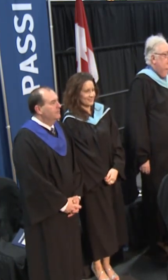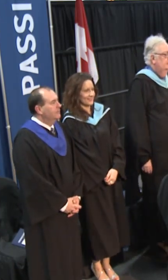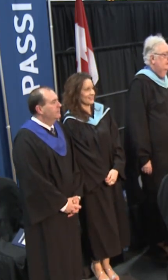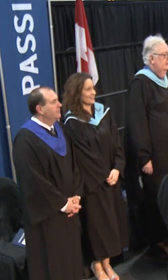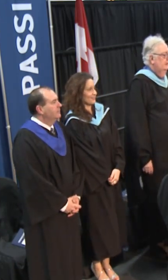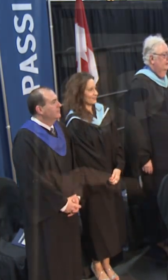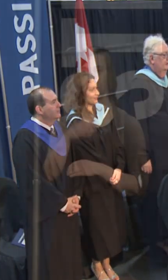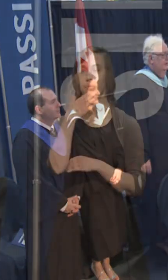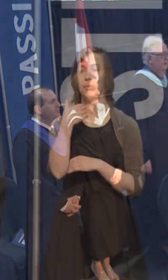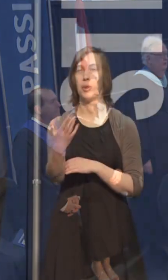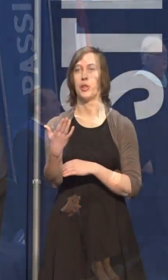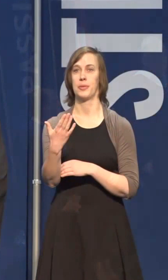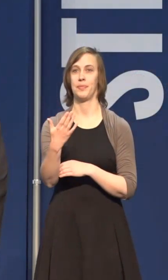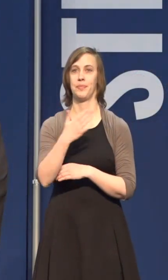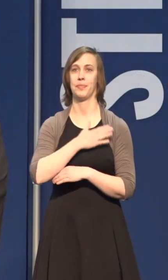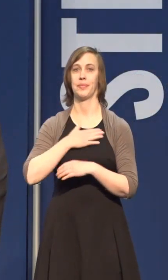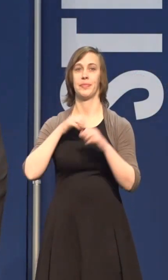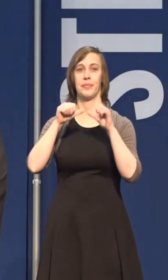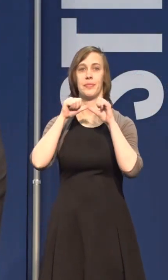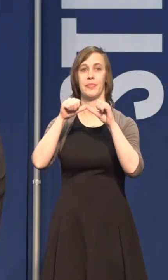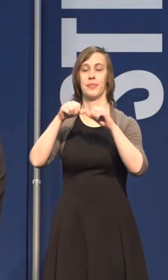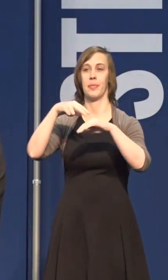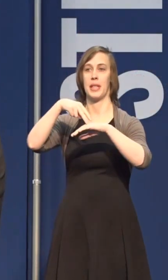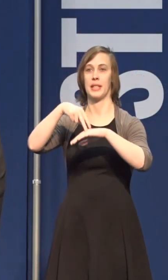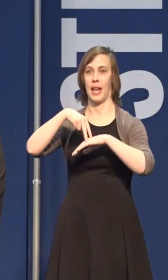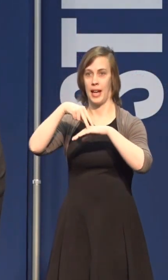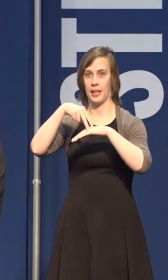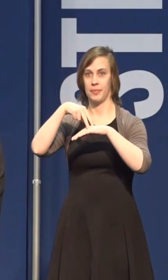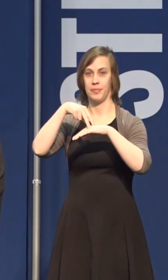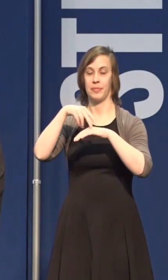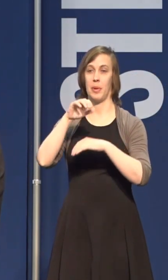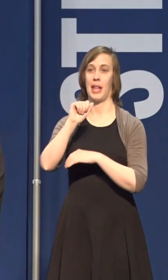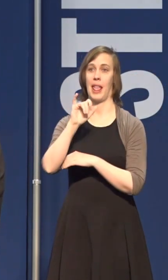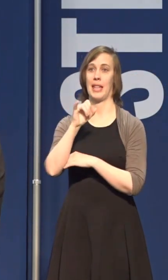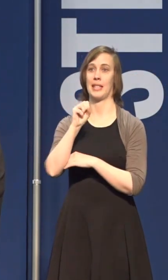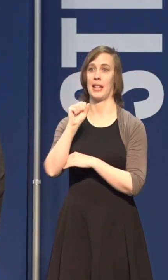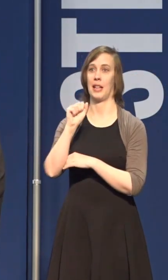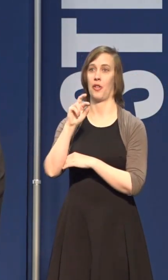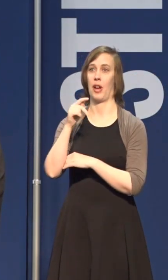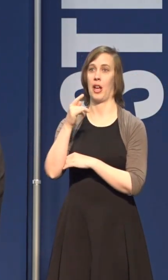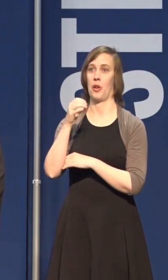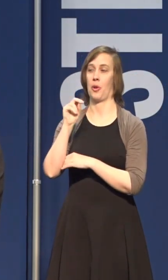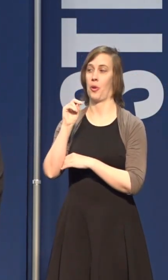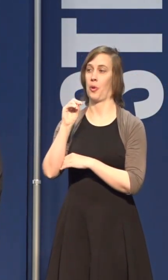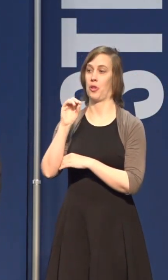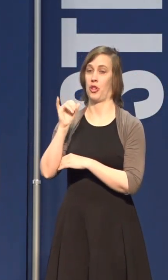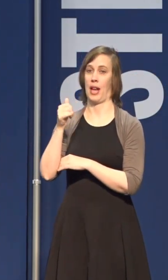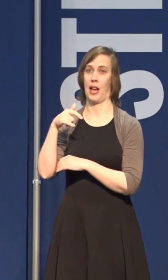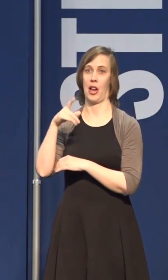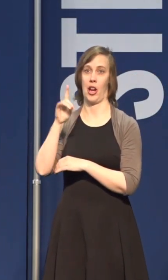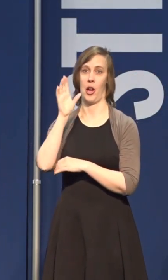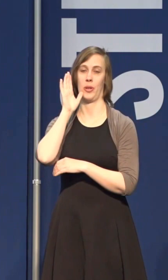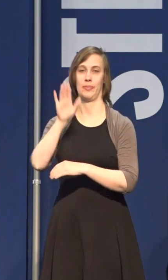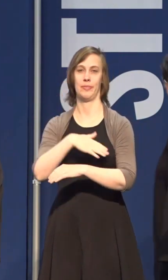Good morning. Please remain standing and join Alyssa Rhino-Jackard in singing O Canada.